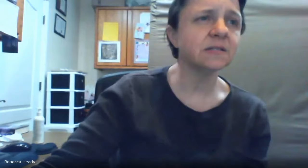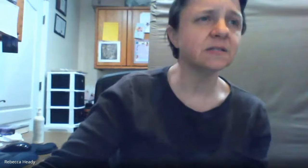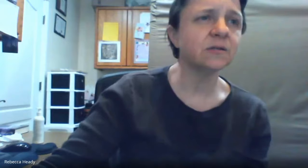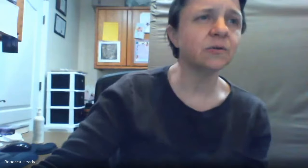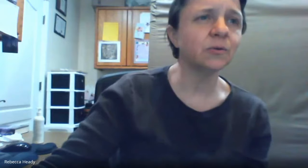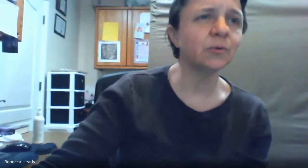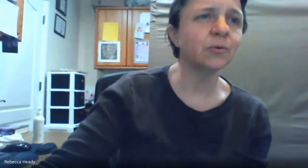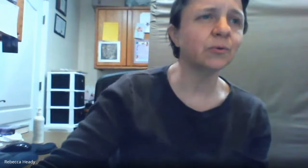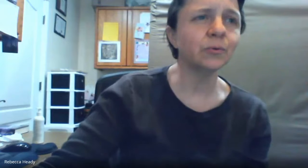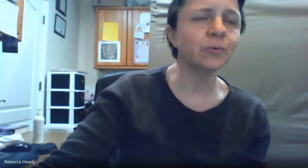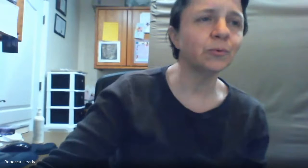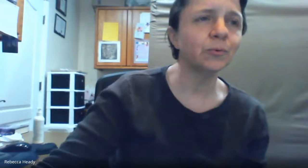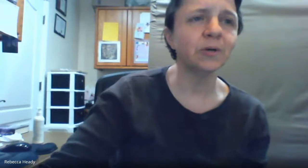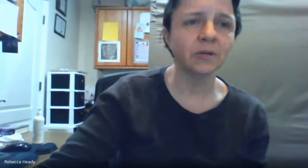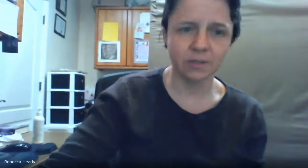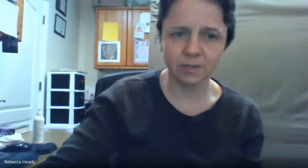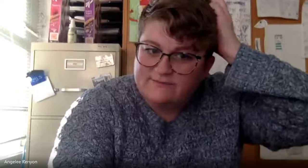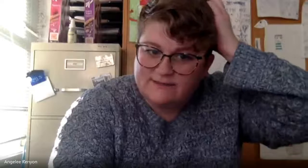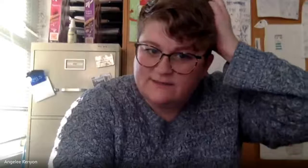Let's do. How would you say I love it?